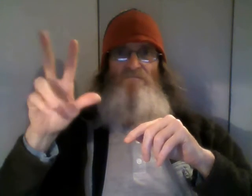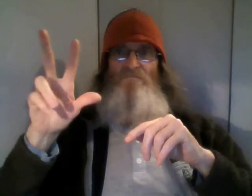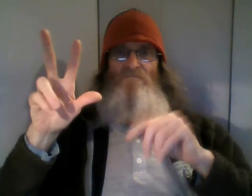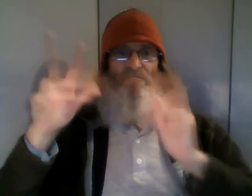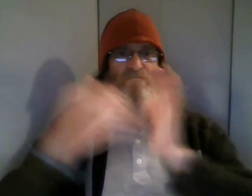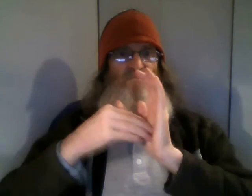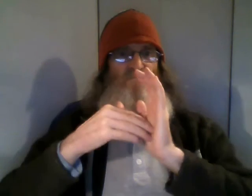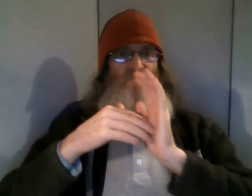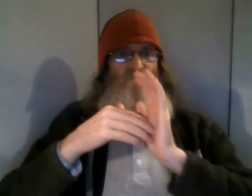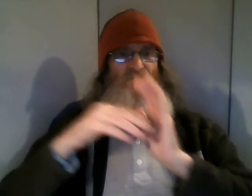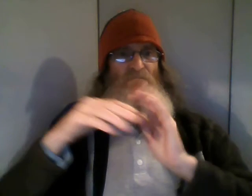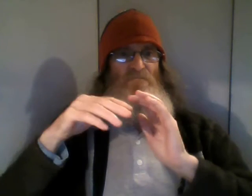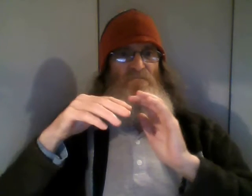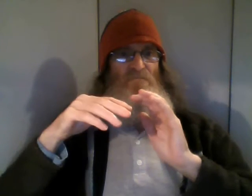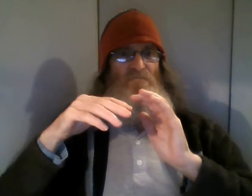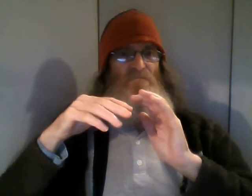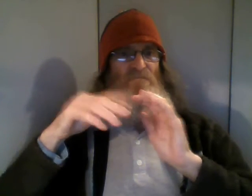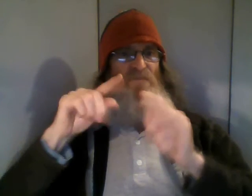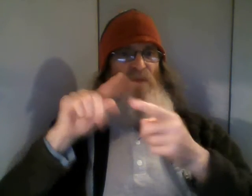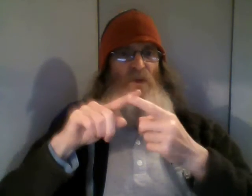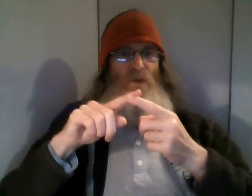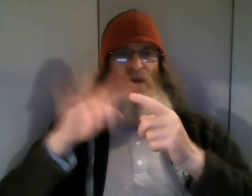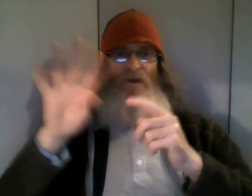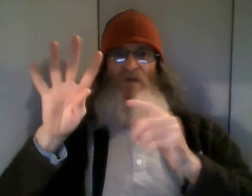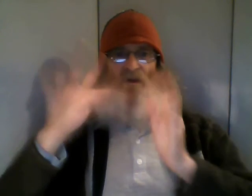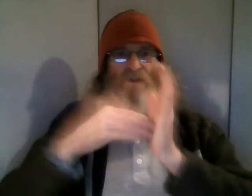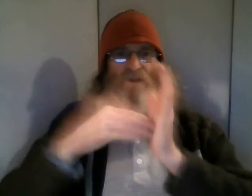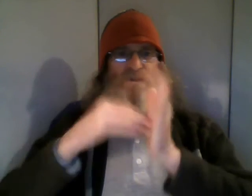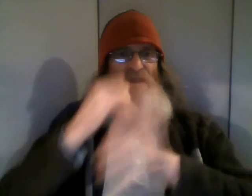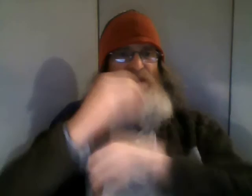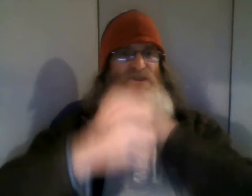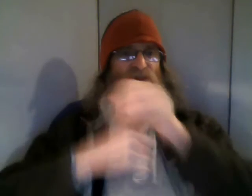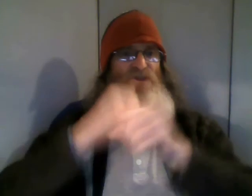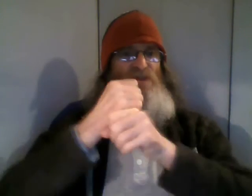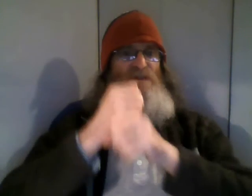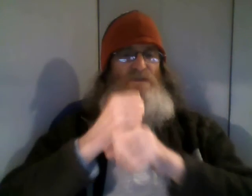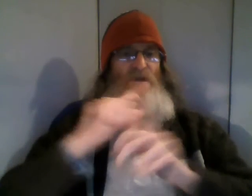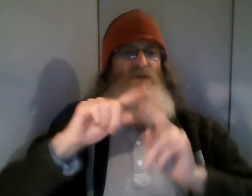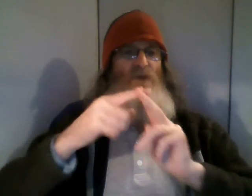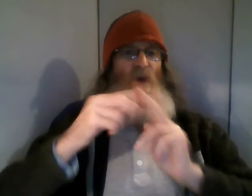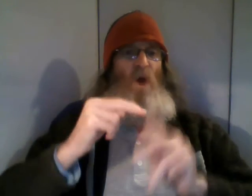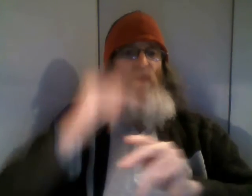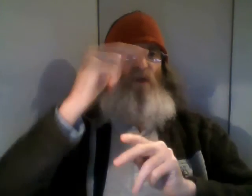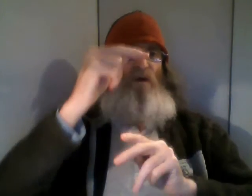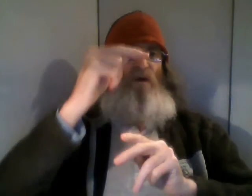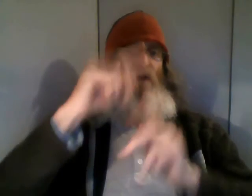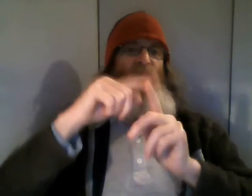I can't get a pulse. He wears off on his body here. Warm him up fast. Alright. Get over here.